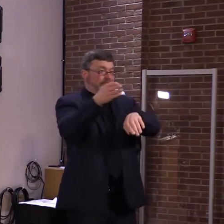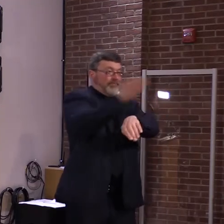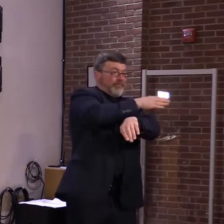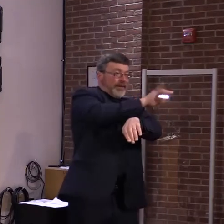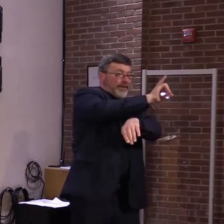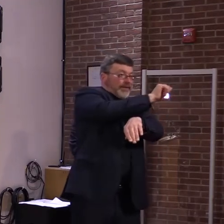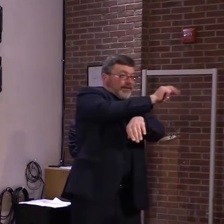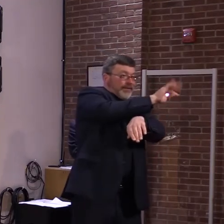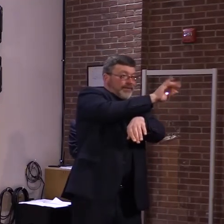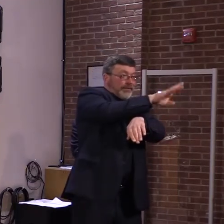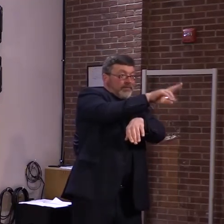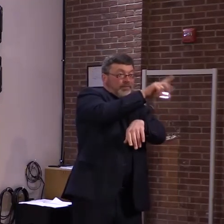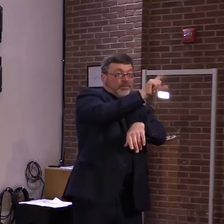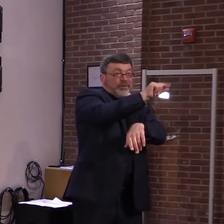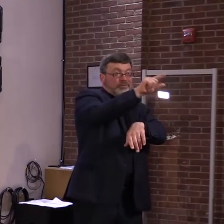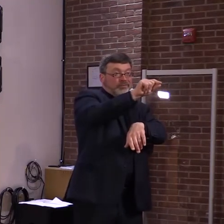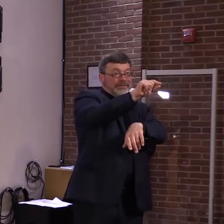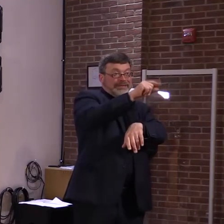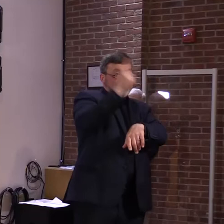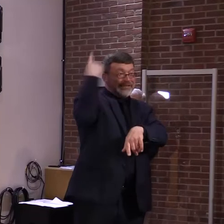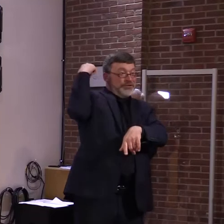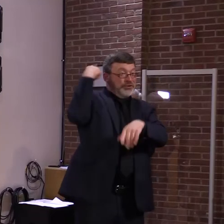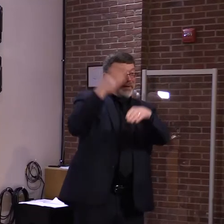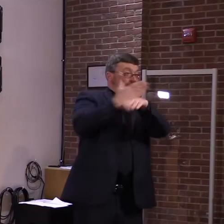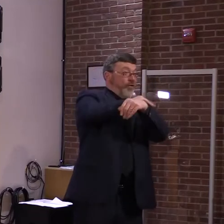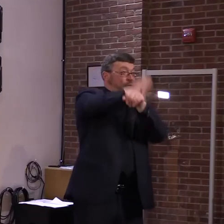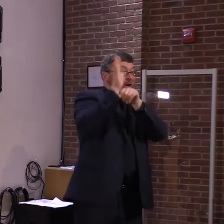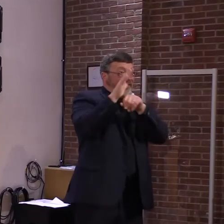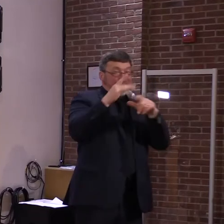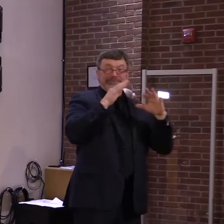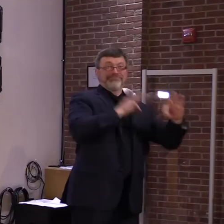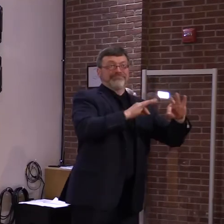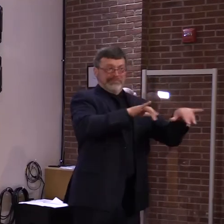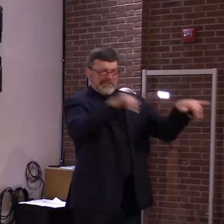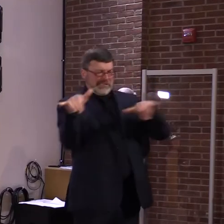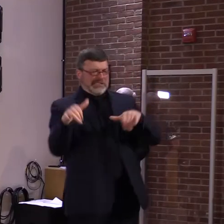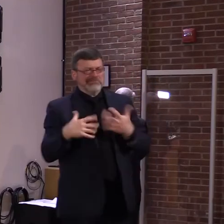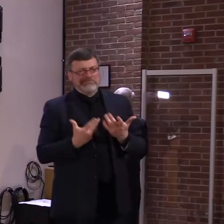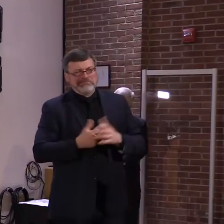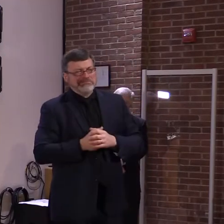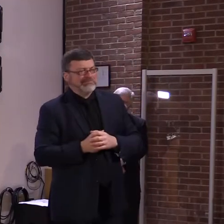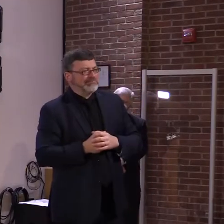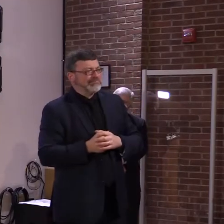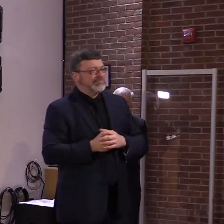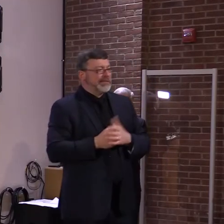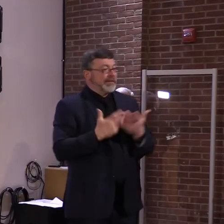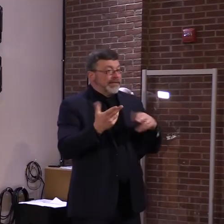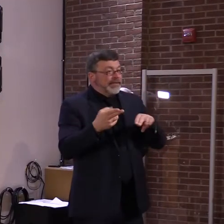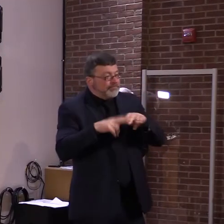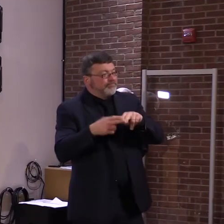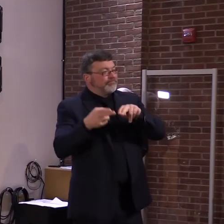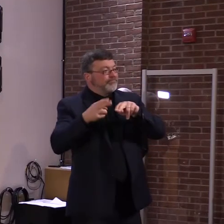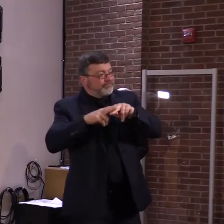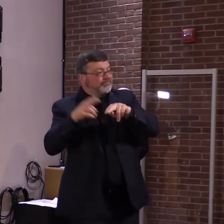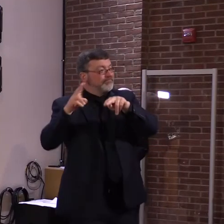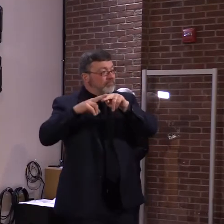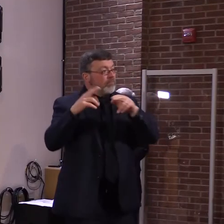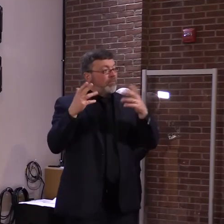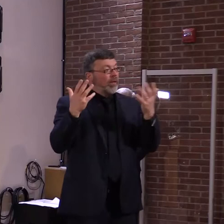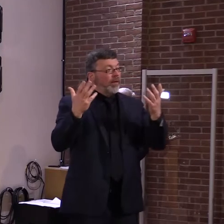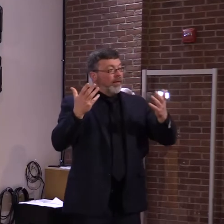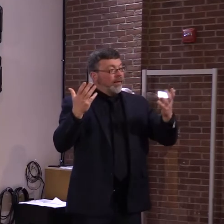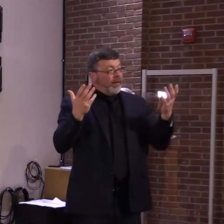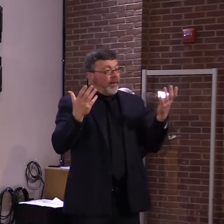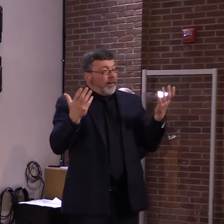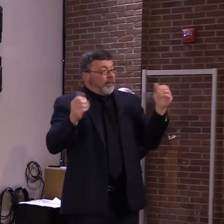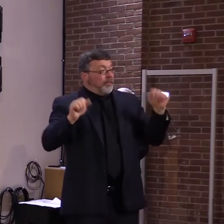be viable and more beneficial to the taxpayer in some respects to continue with some of the remote